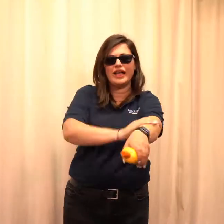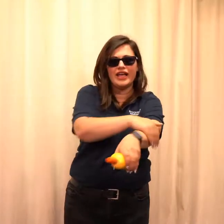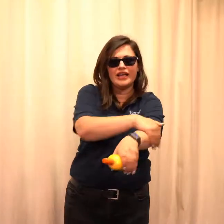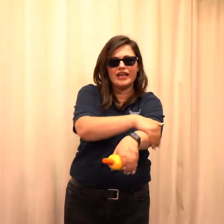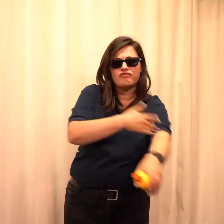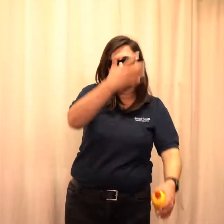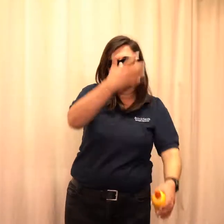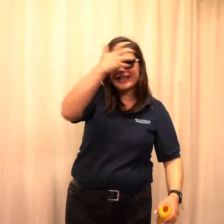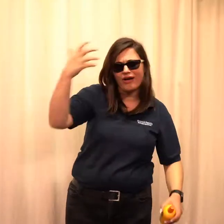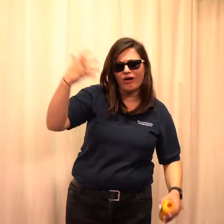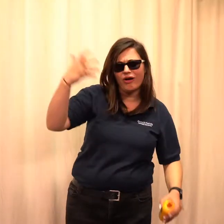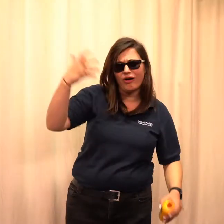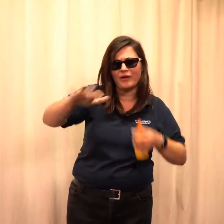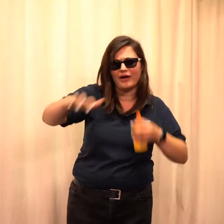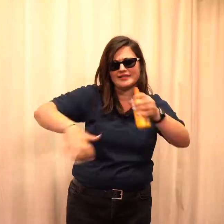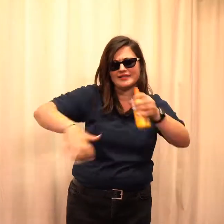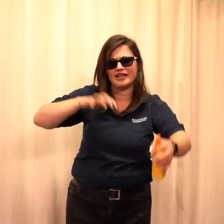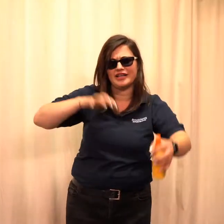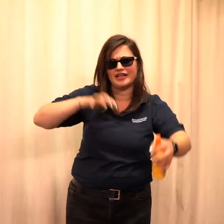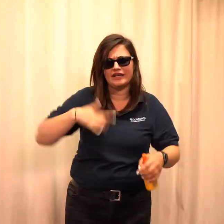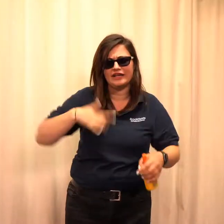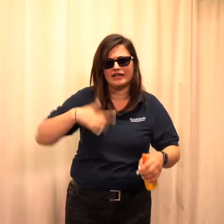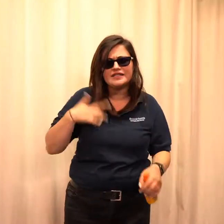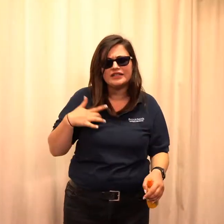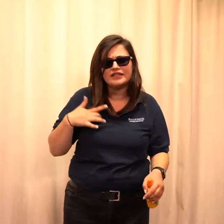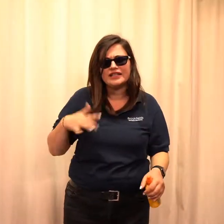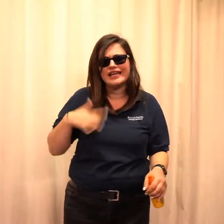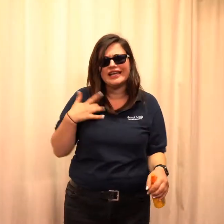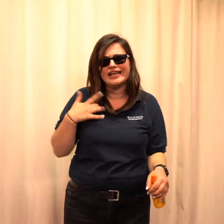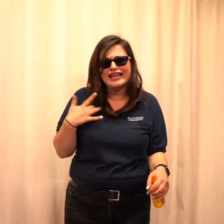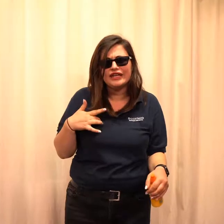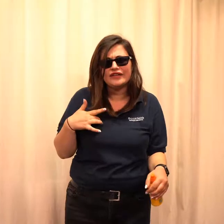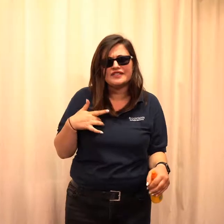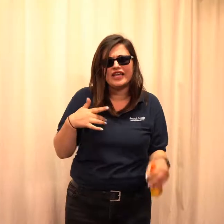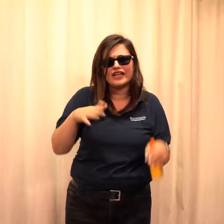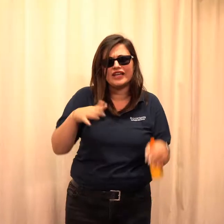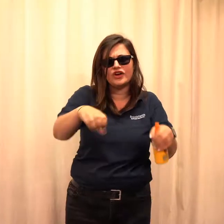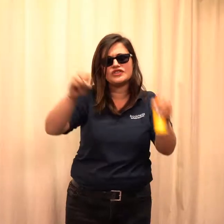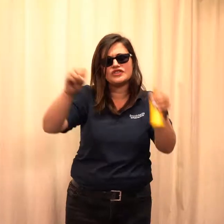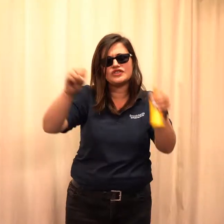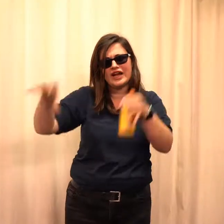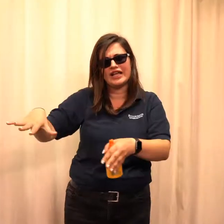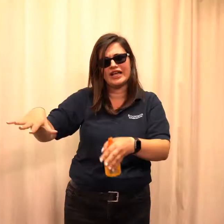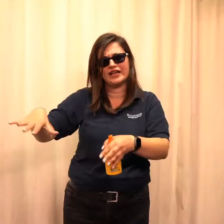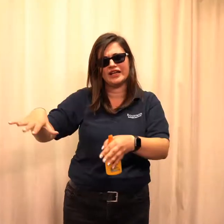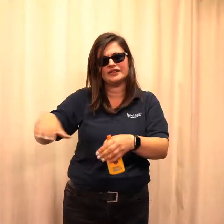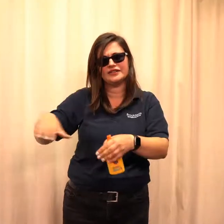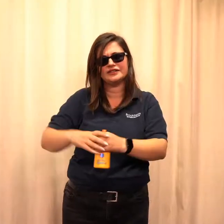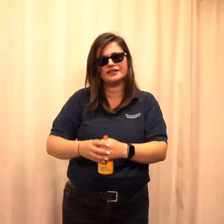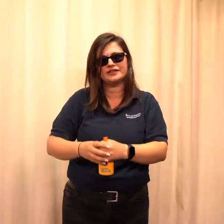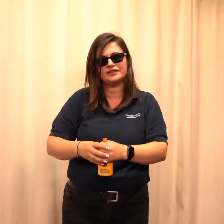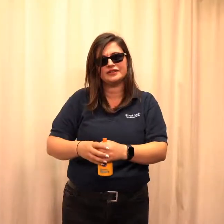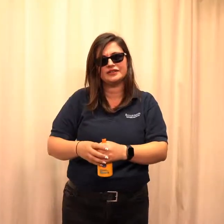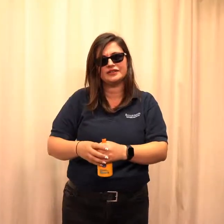It's really hot where this animal lives. It lives in Australia.